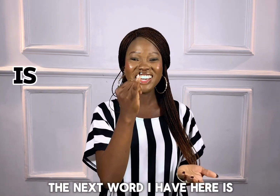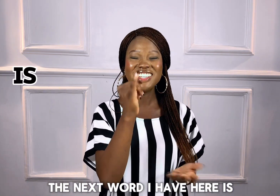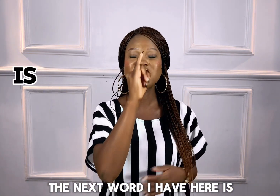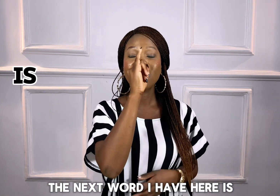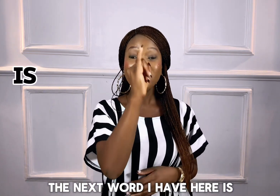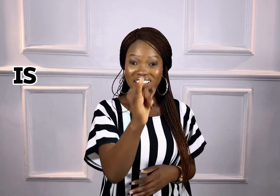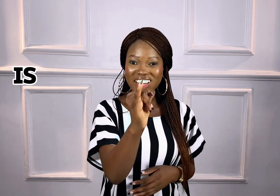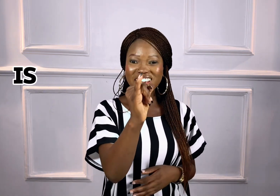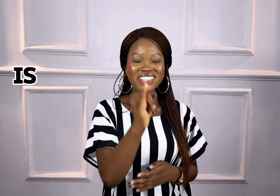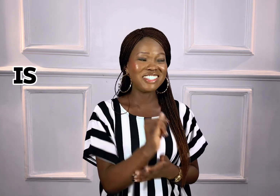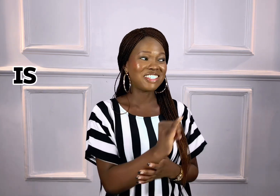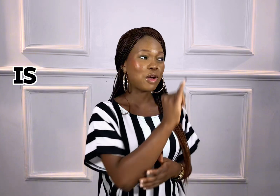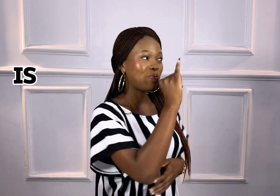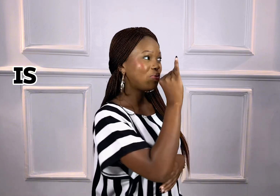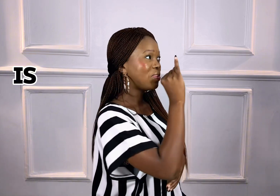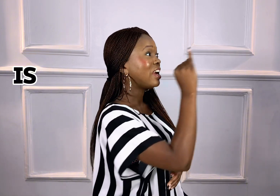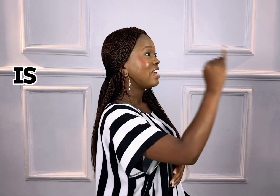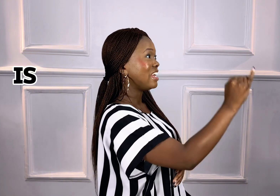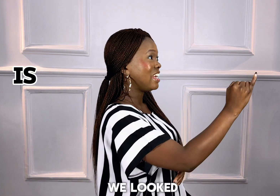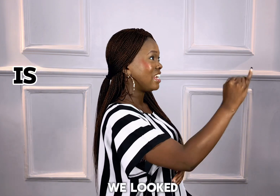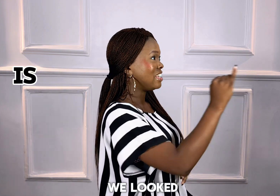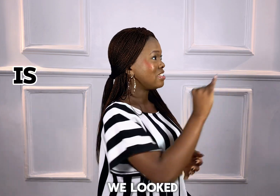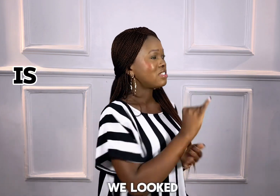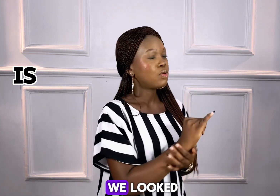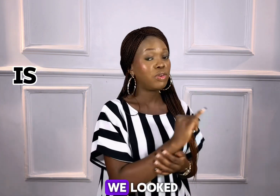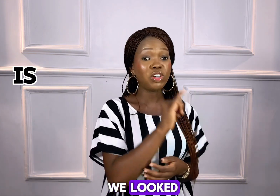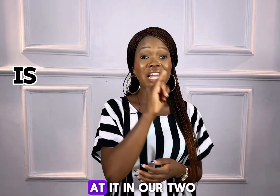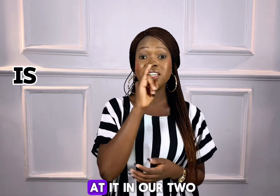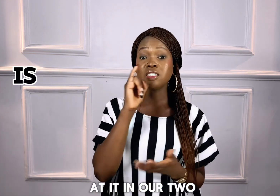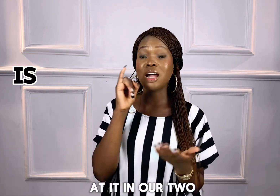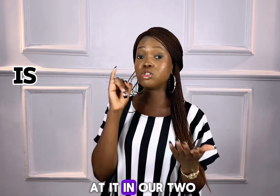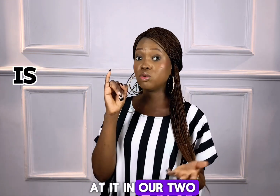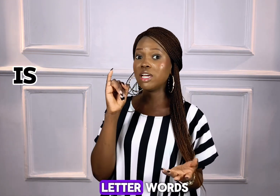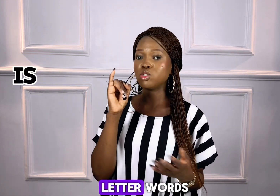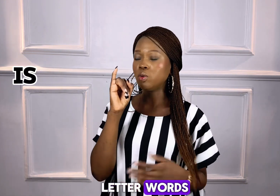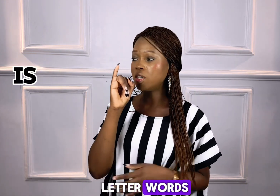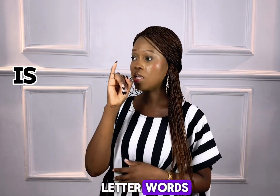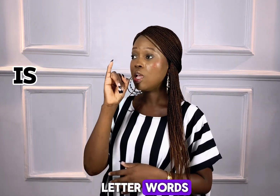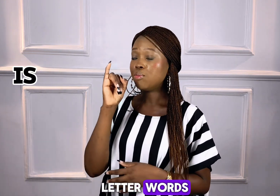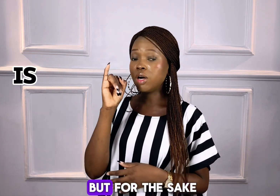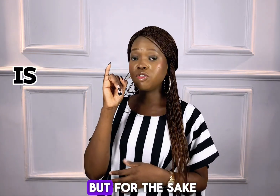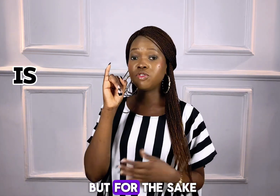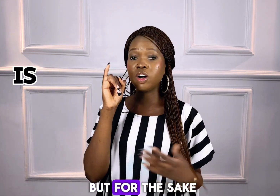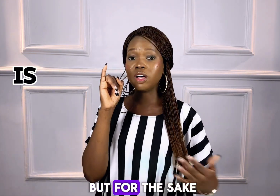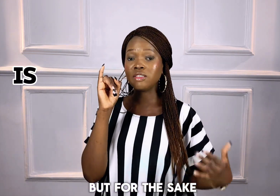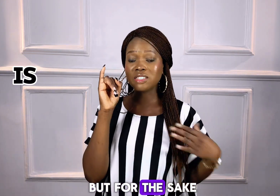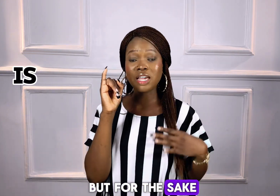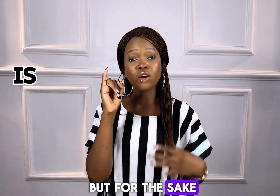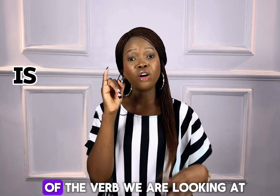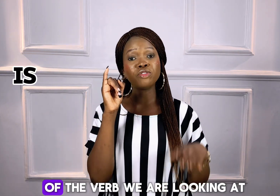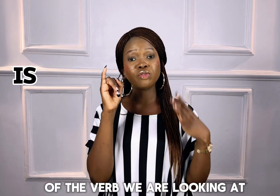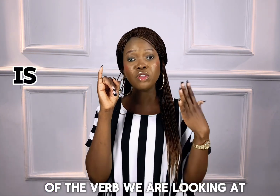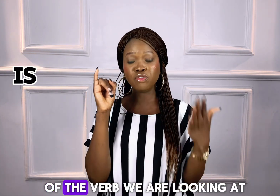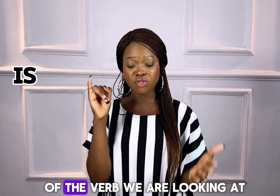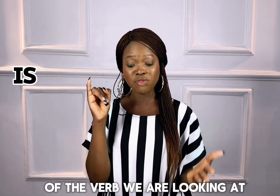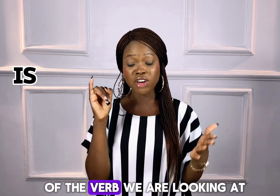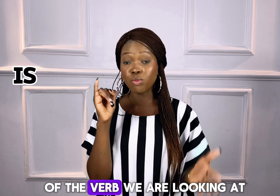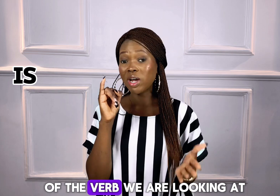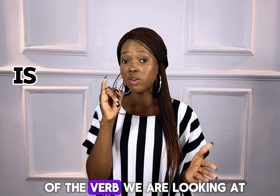is. Is. Is. We've looked at it in our two-letter words, but for the sake of the verb we're looking